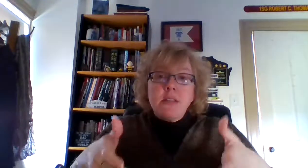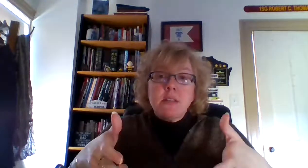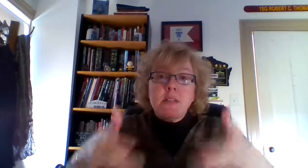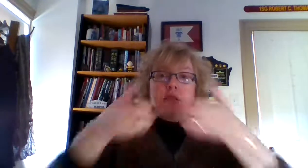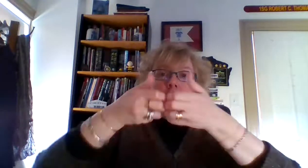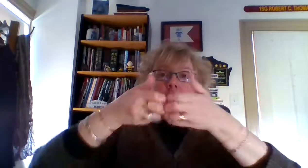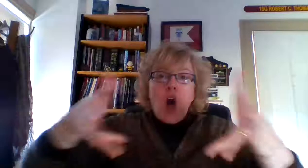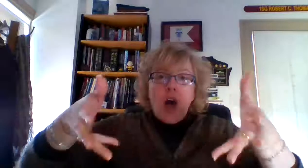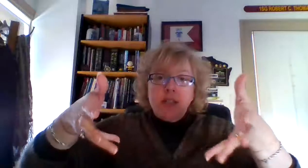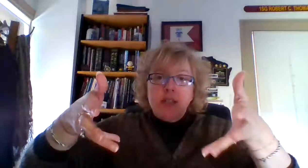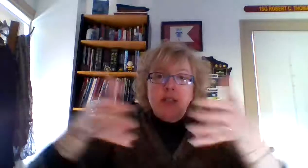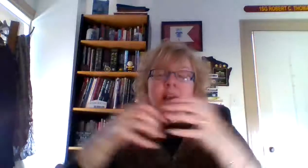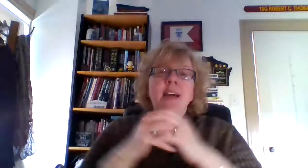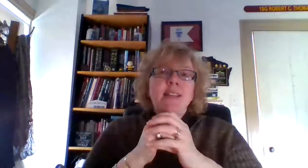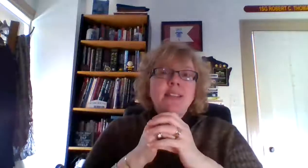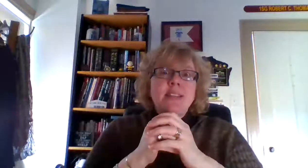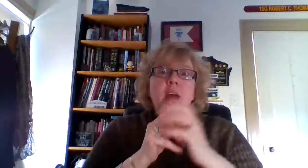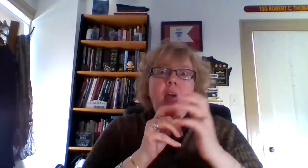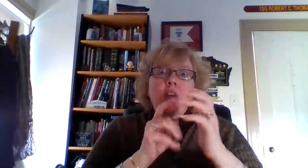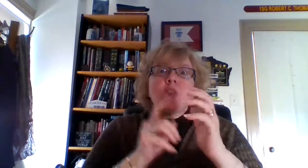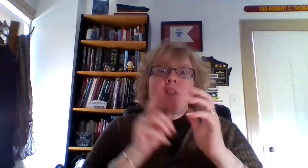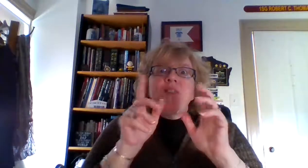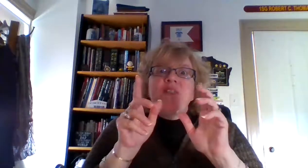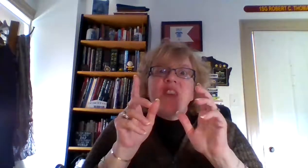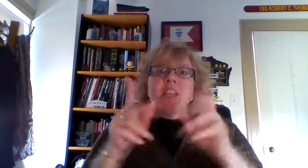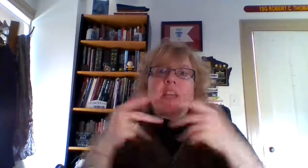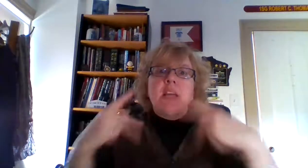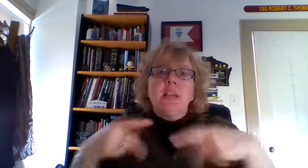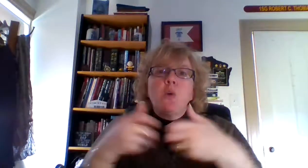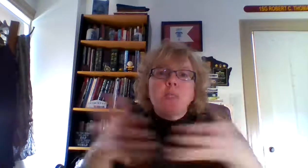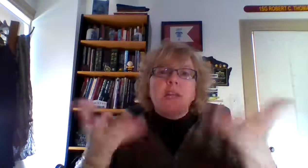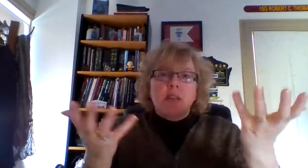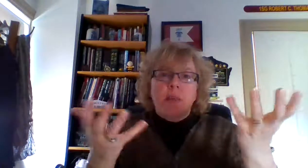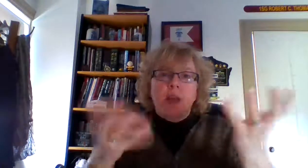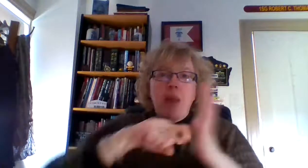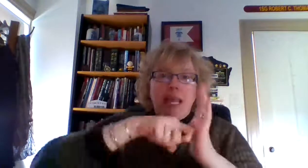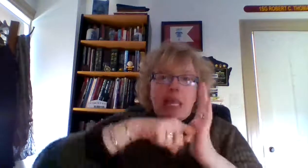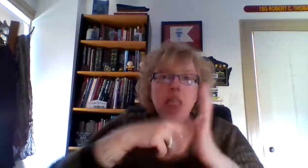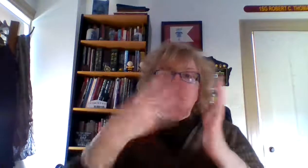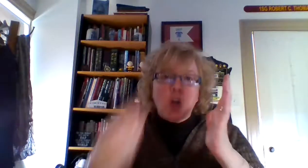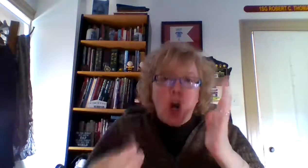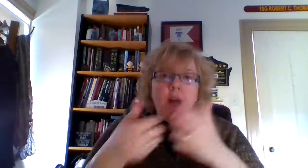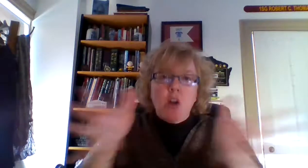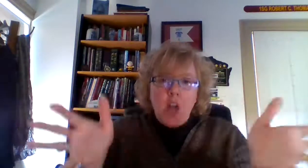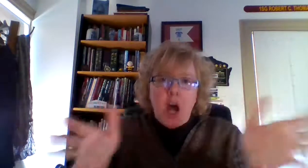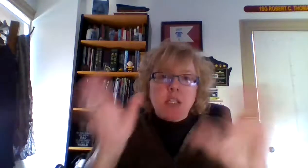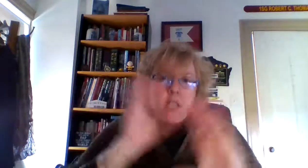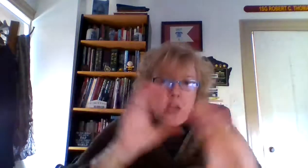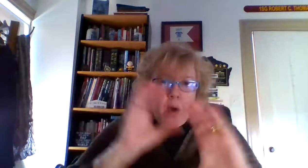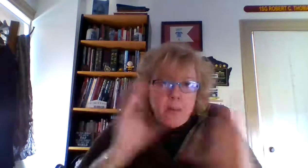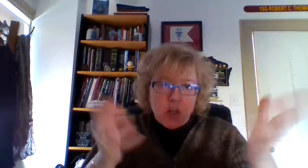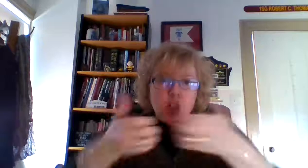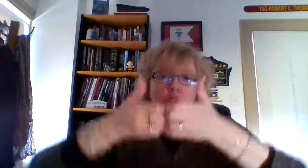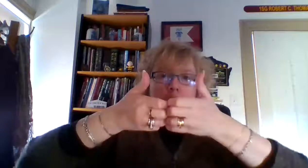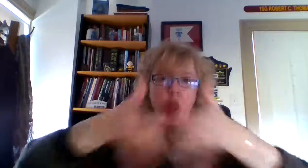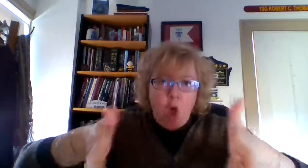Lost. This is actually physically losing something. My keys are gone. They're lost. Can you help me search?